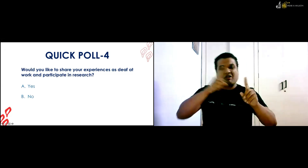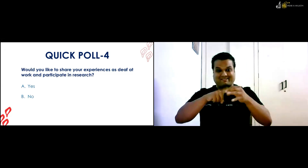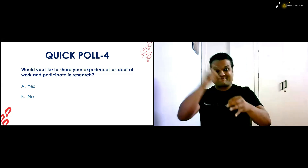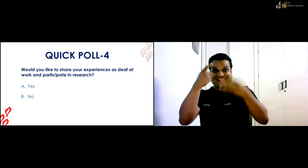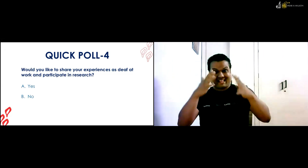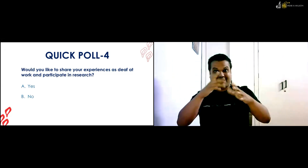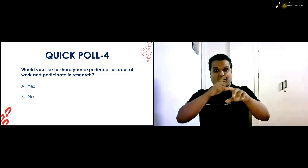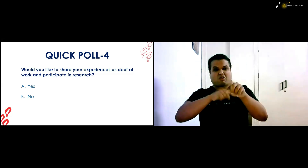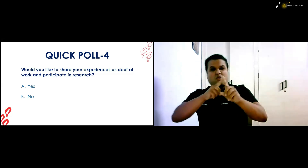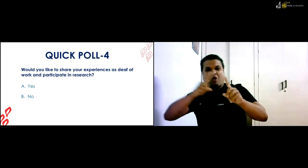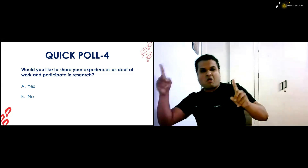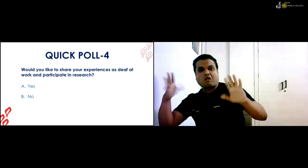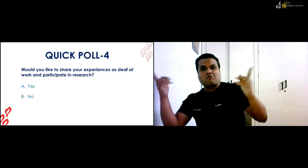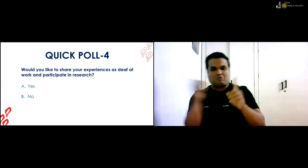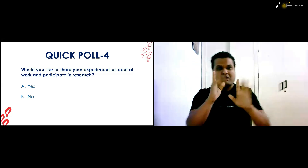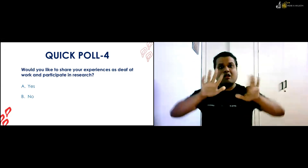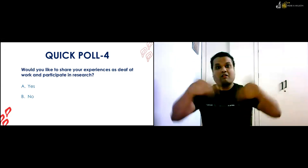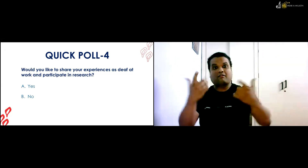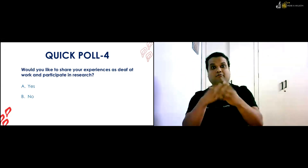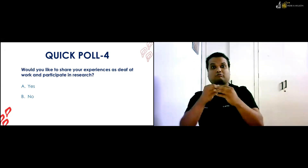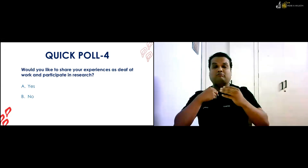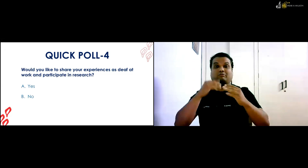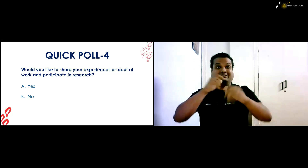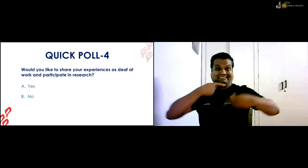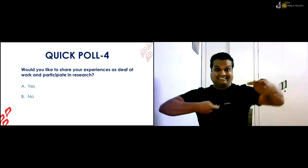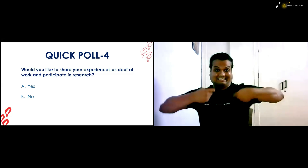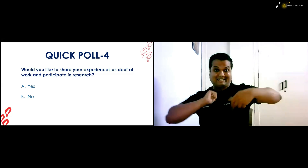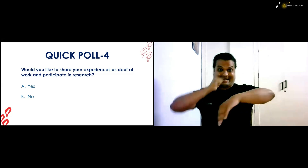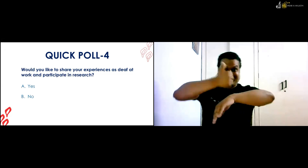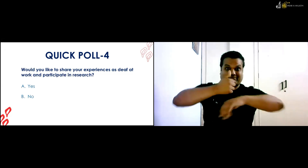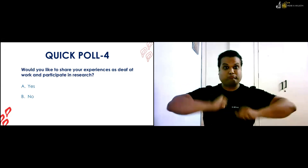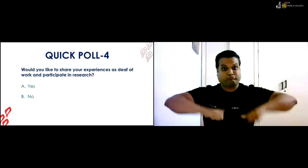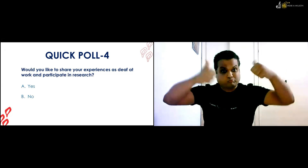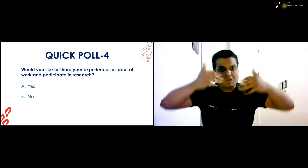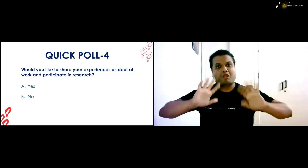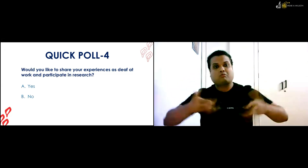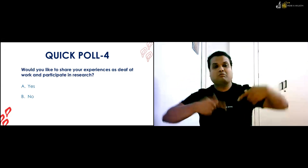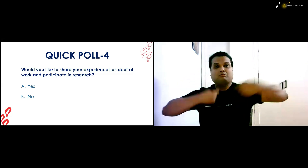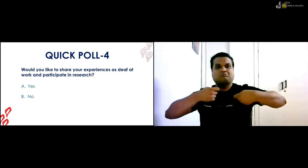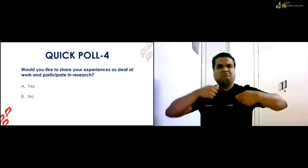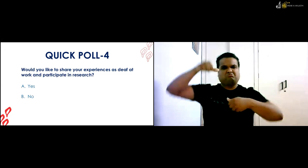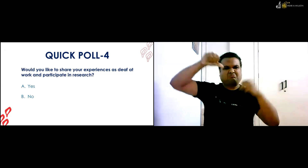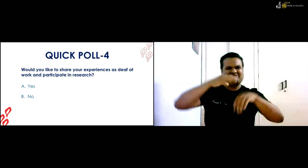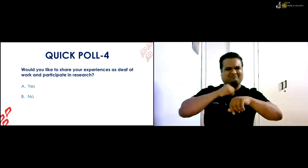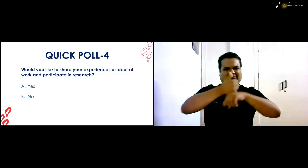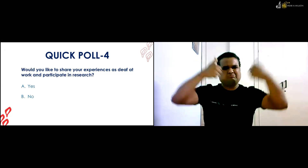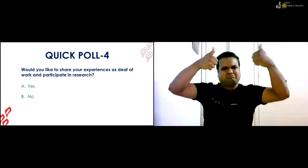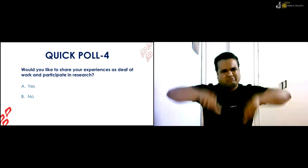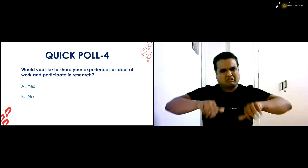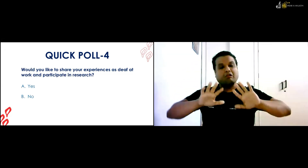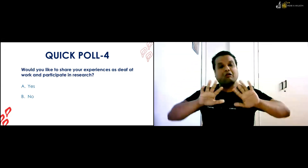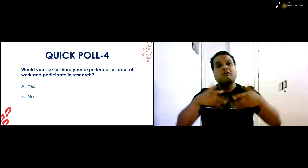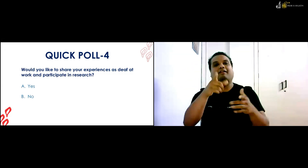positive experience or the negative experience. If you quit the job, if after that it took long time to